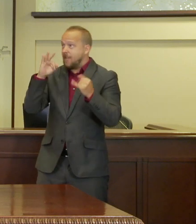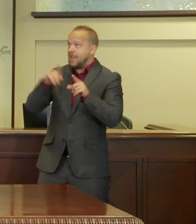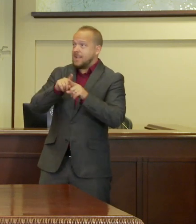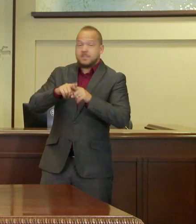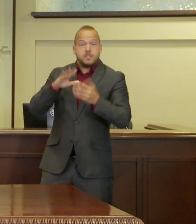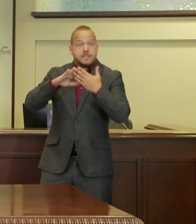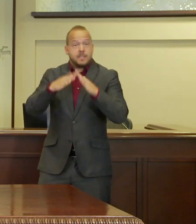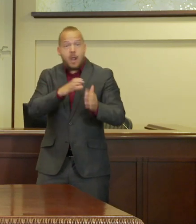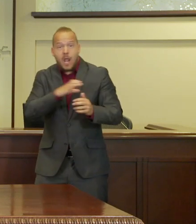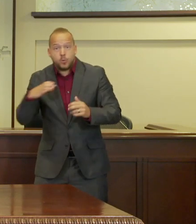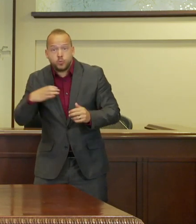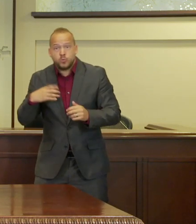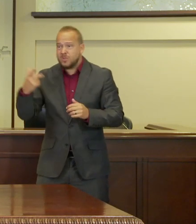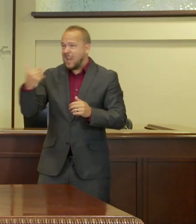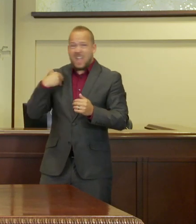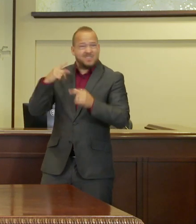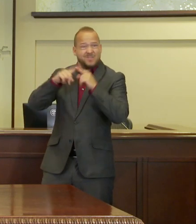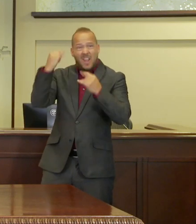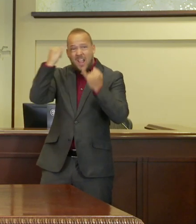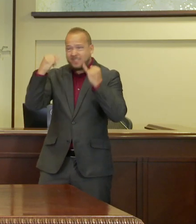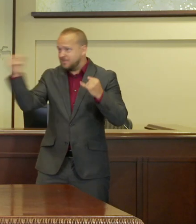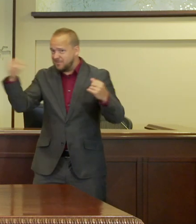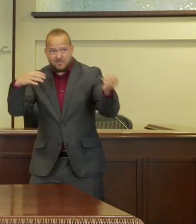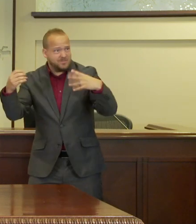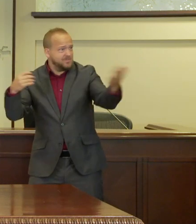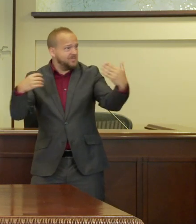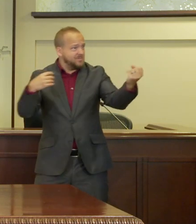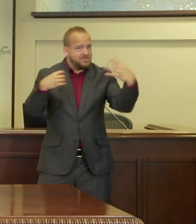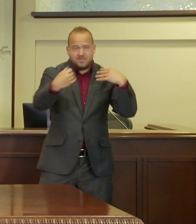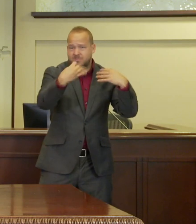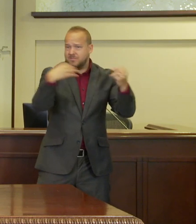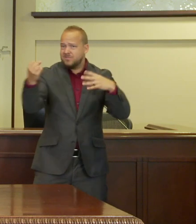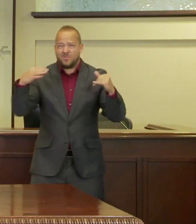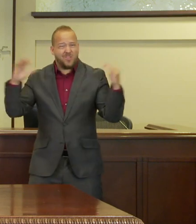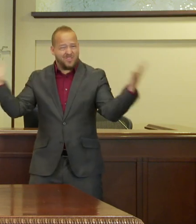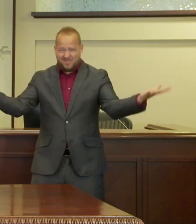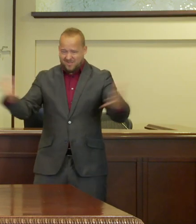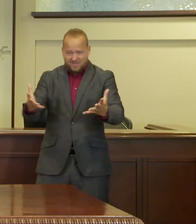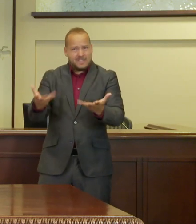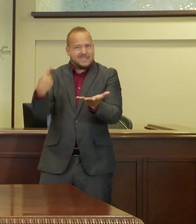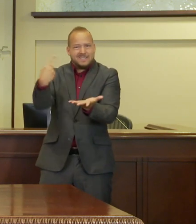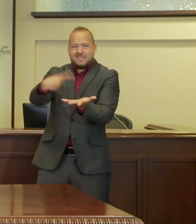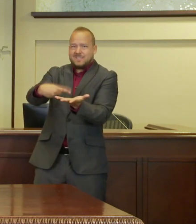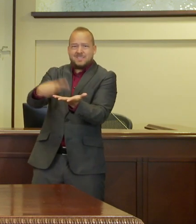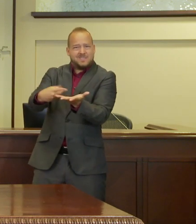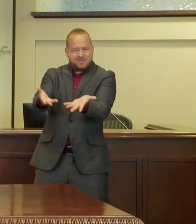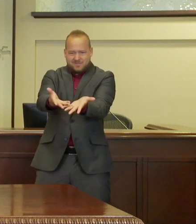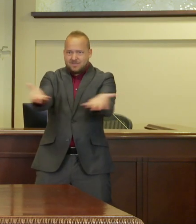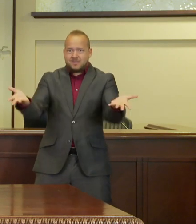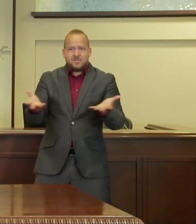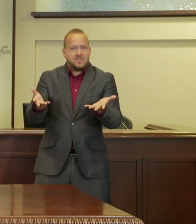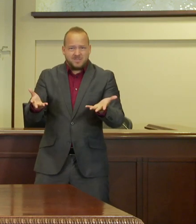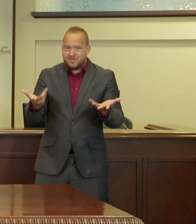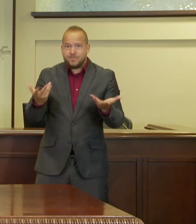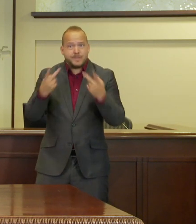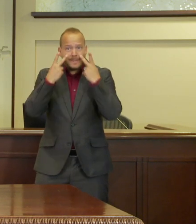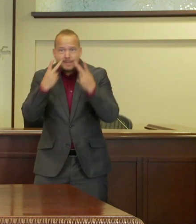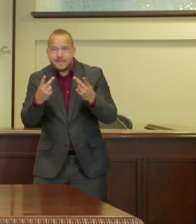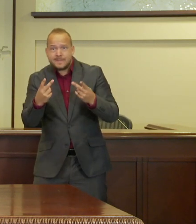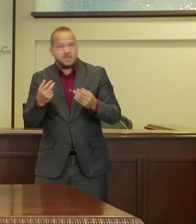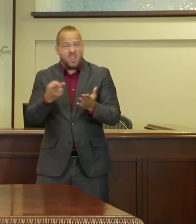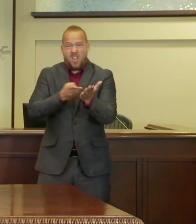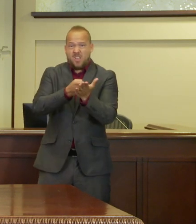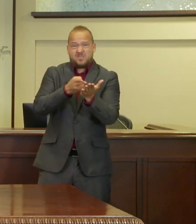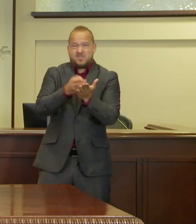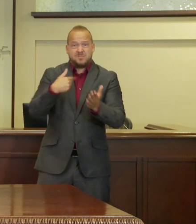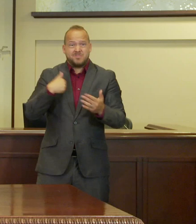their best ideas forward. But we have no monopoly on the truth. And I believe there are other fantastic ideas that are out there